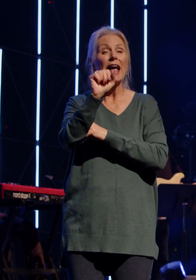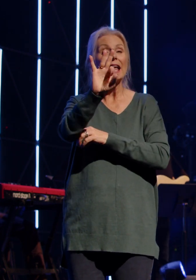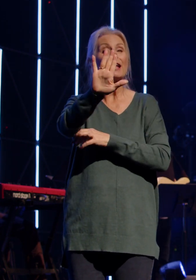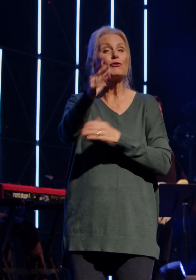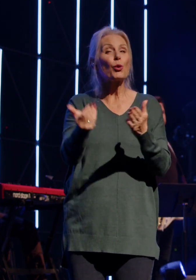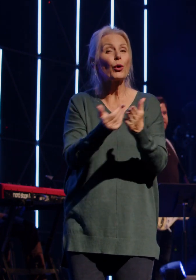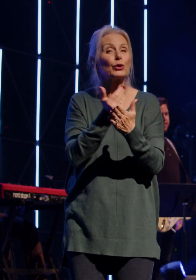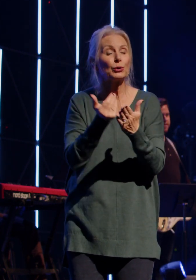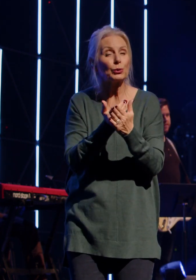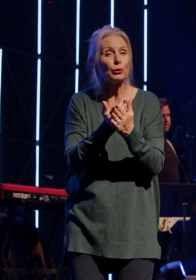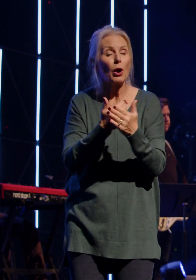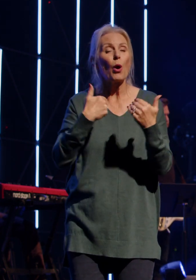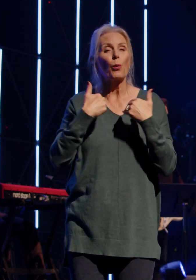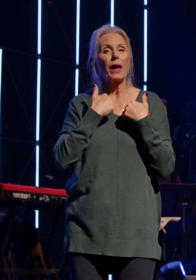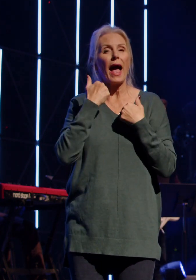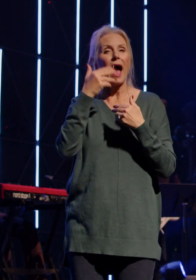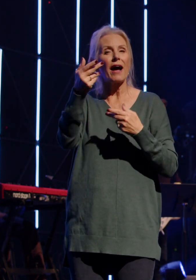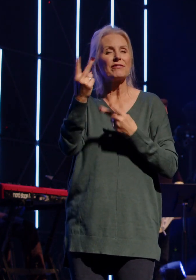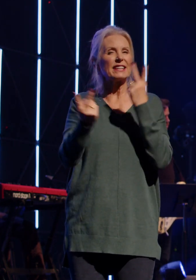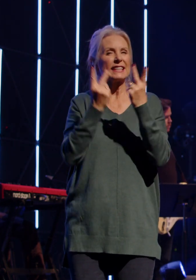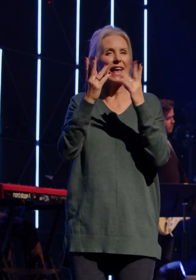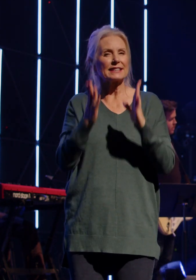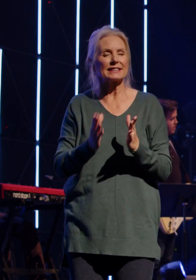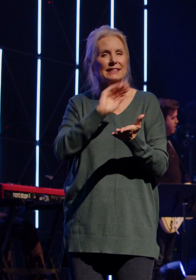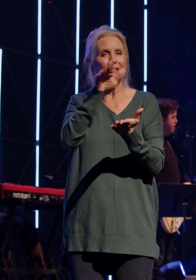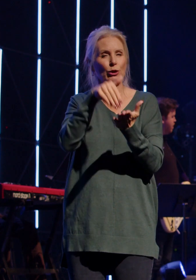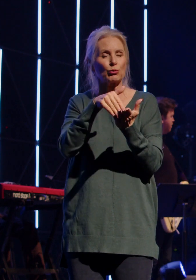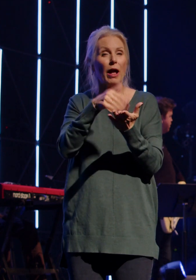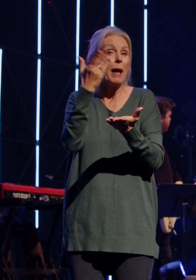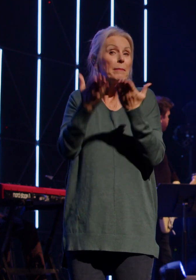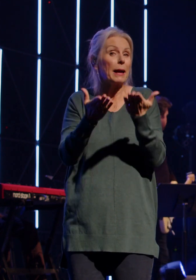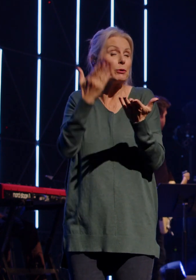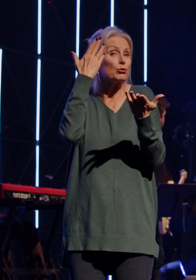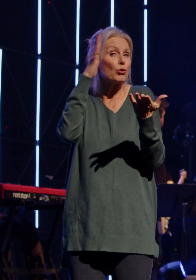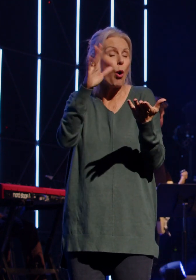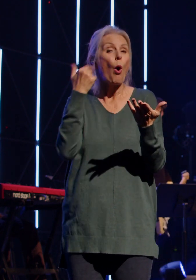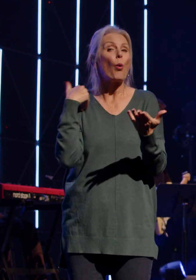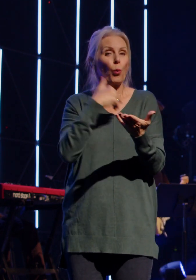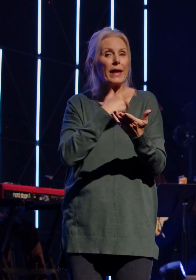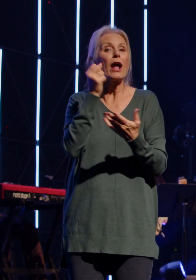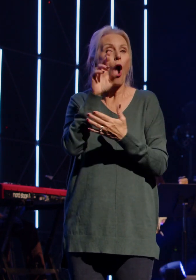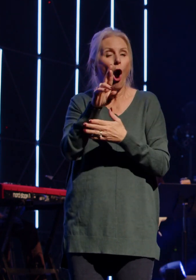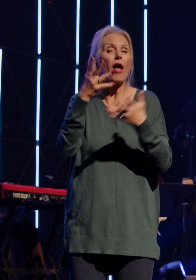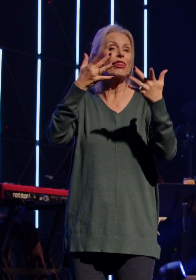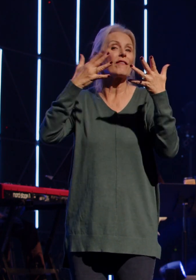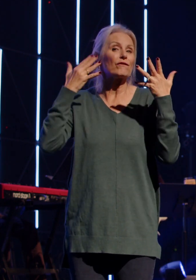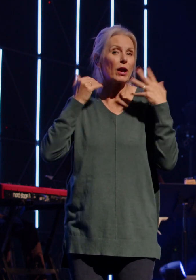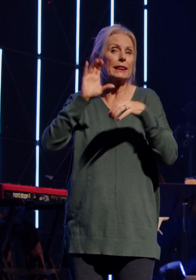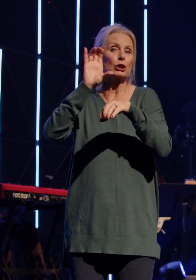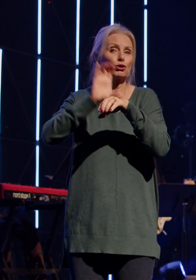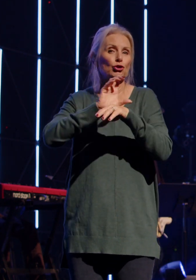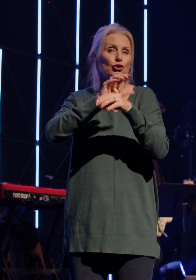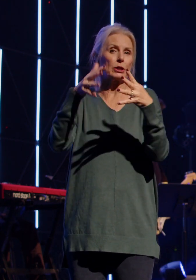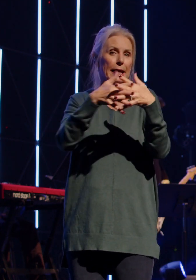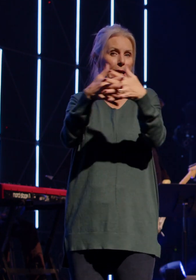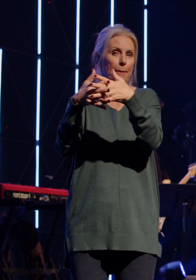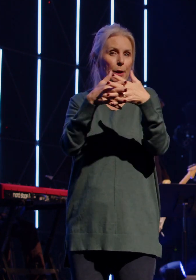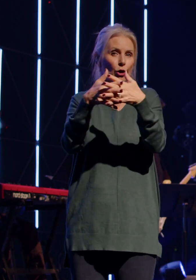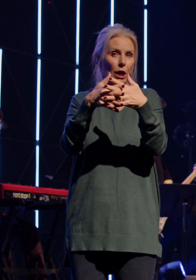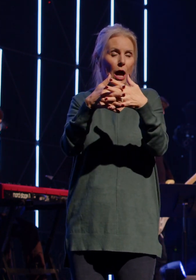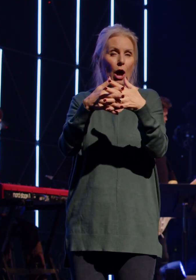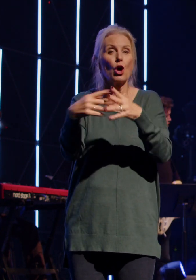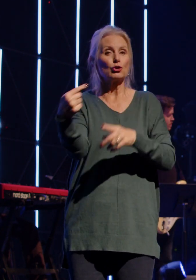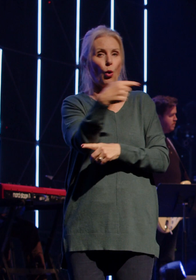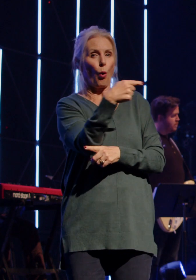us today, we have Guest Central over here. You may not have heard it before, but we are the friendliest church in America. So you can go over there and just connect